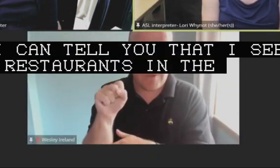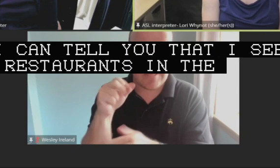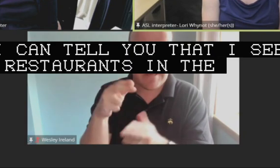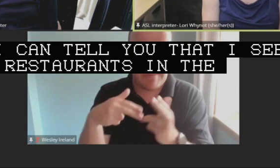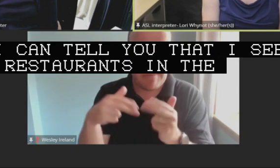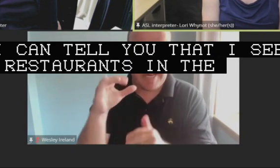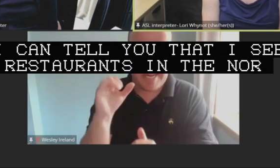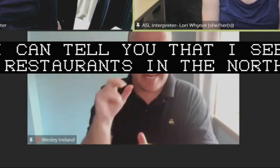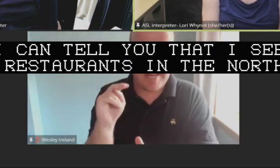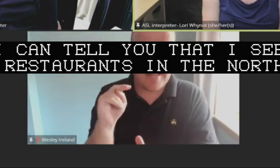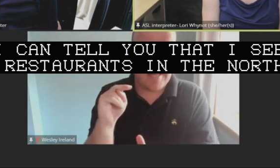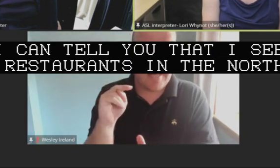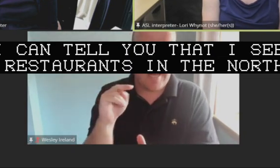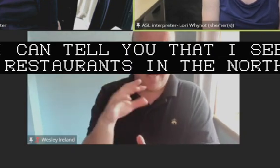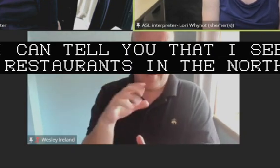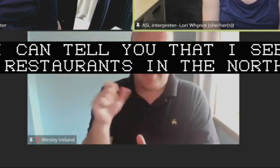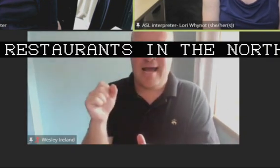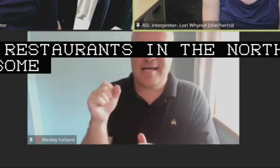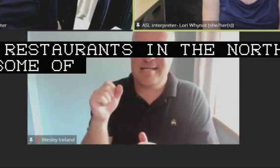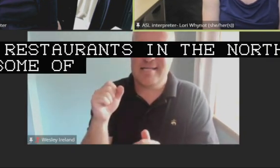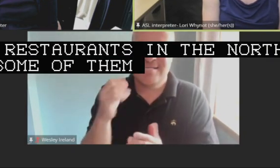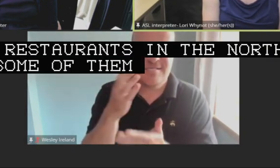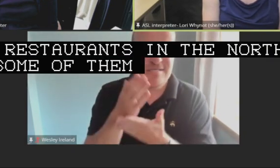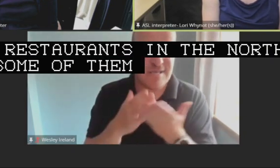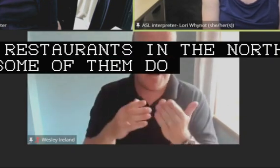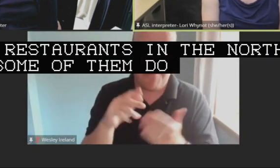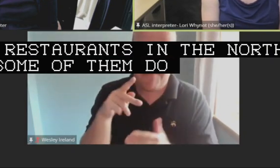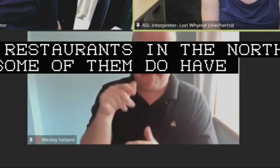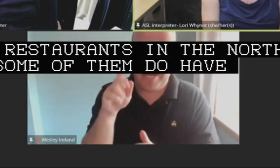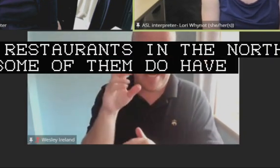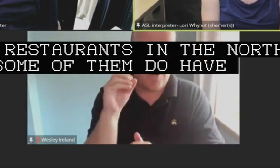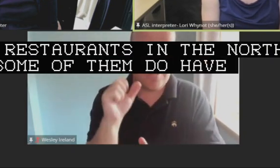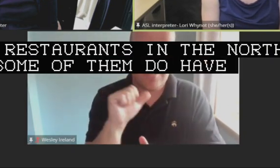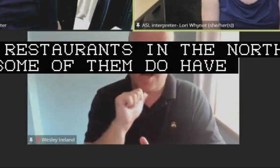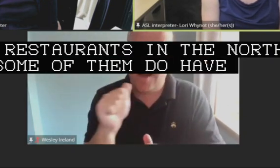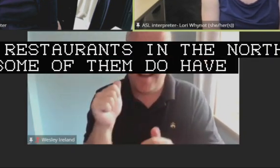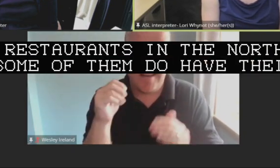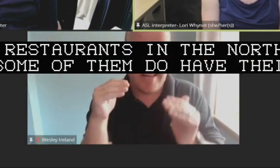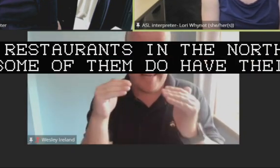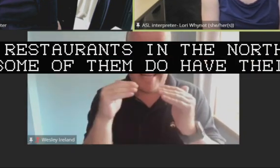and some of them do have their patios